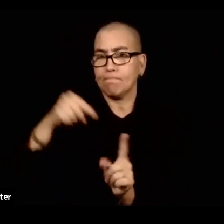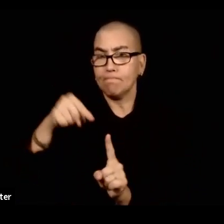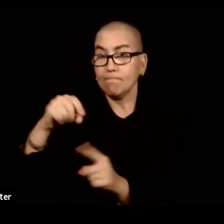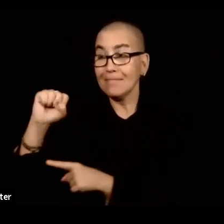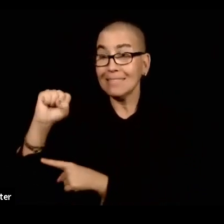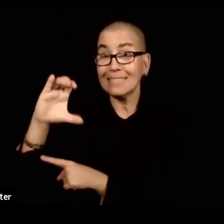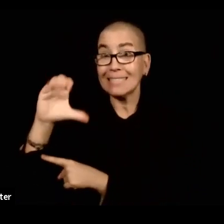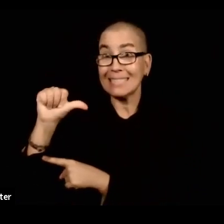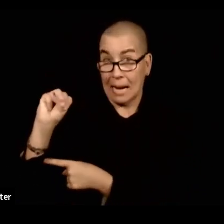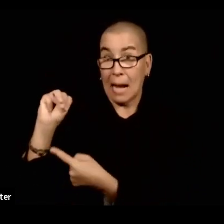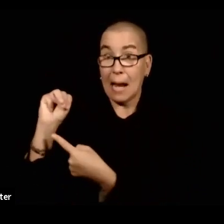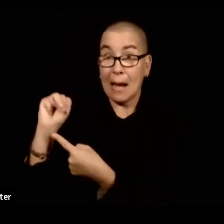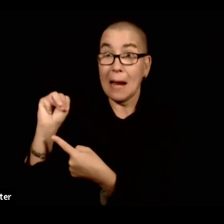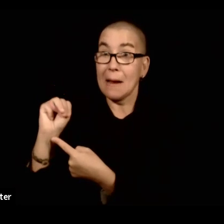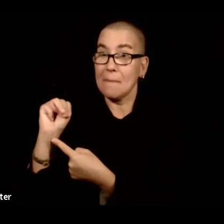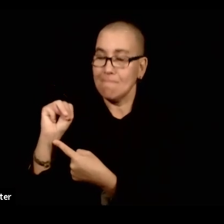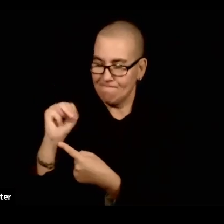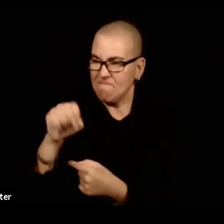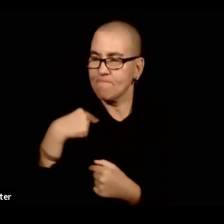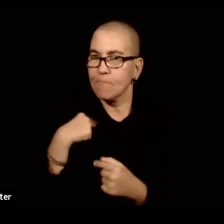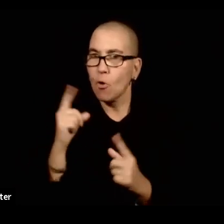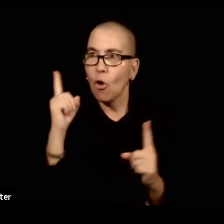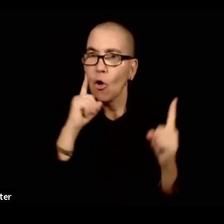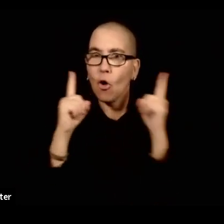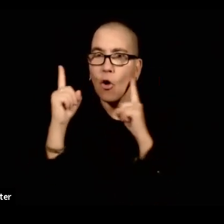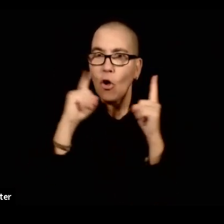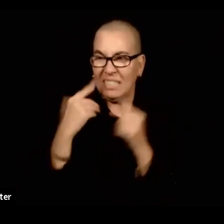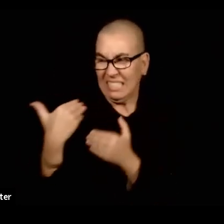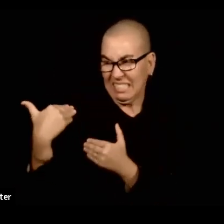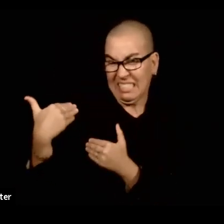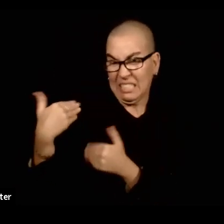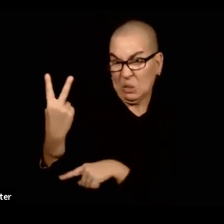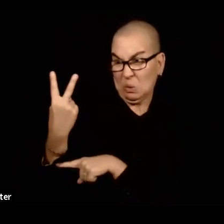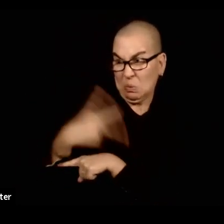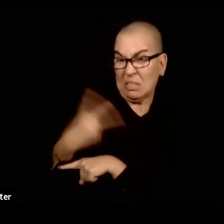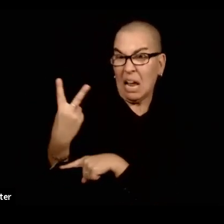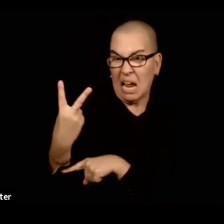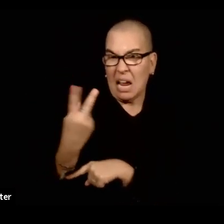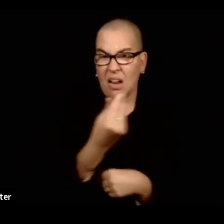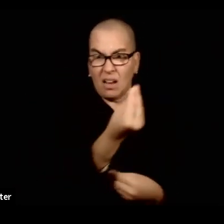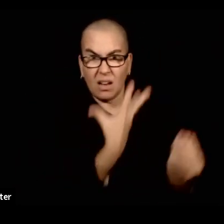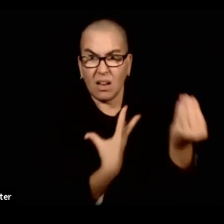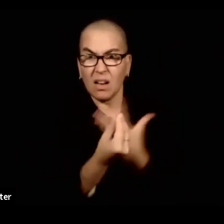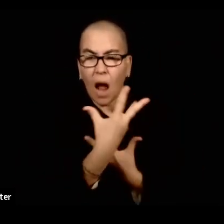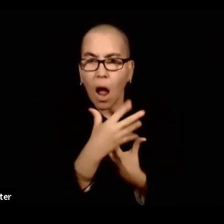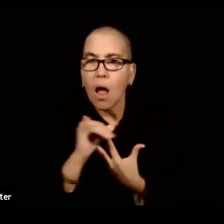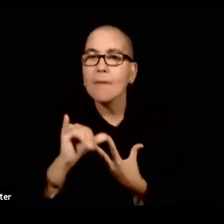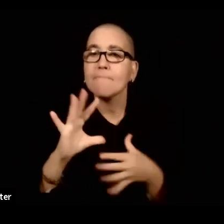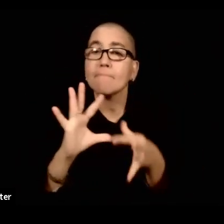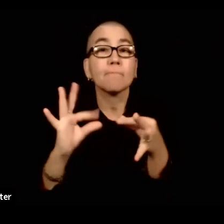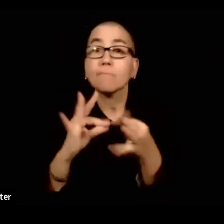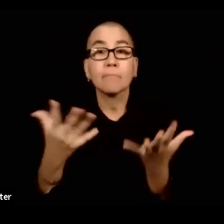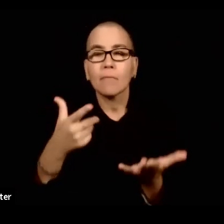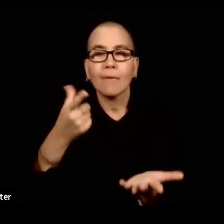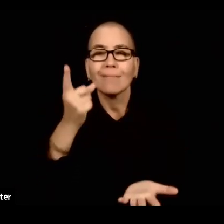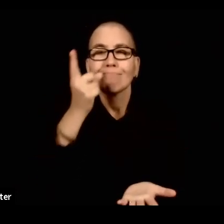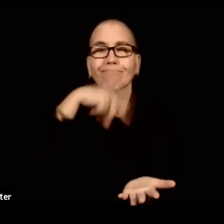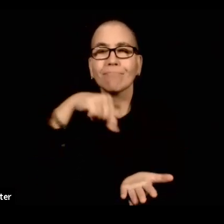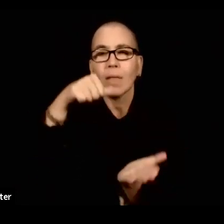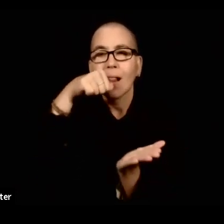the last few days, for example, we've received reports of a fake letter or bulletin made to look at it as if it was issued by